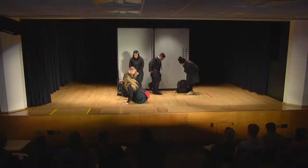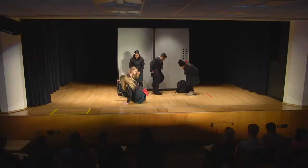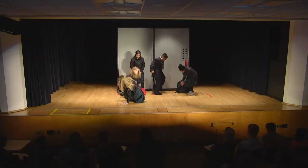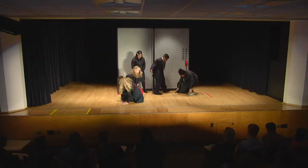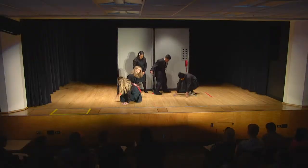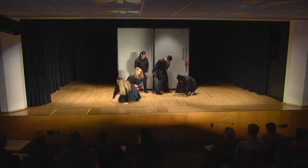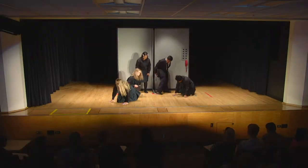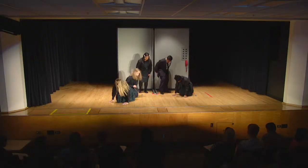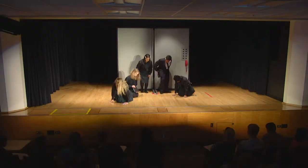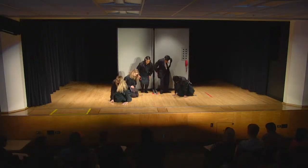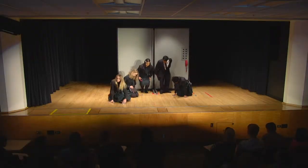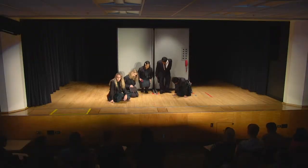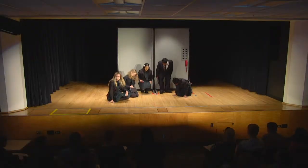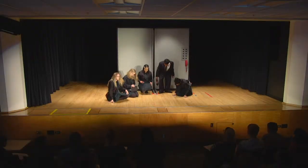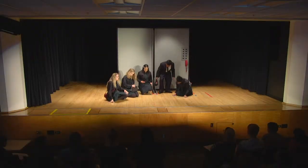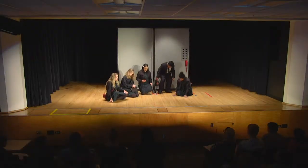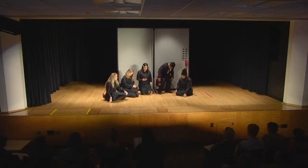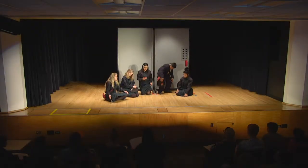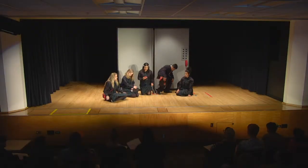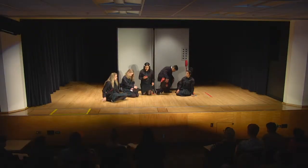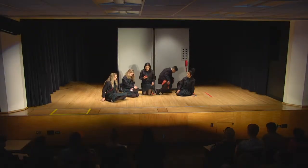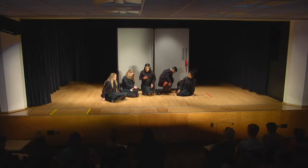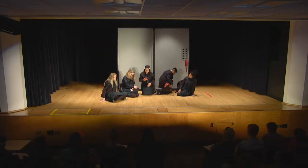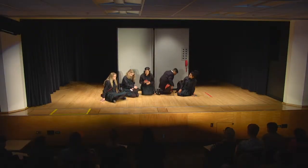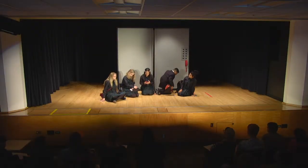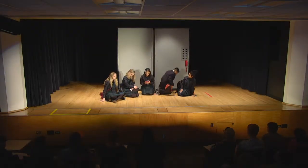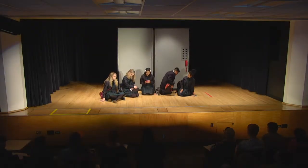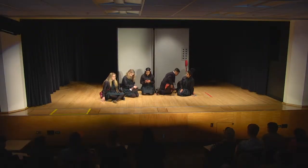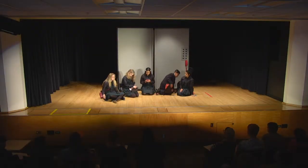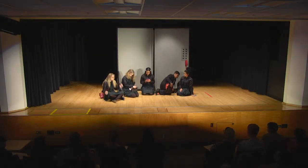Sam. Rebecca is on her phone. Lindsay and Claire sit next to each other.